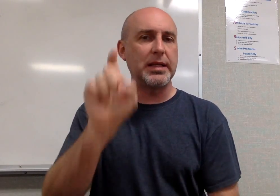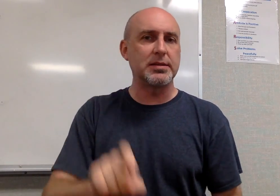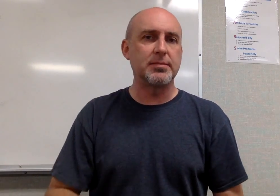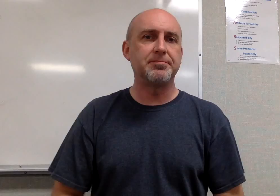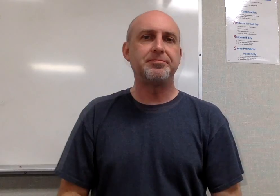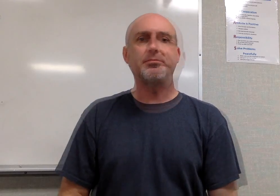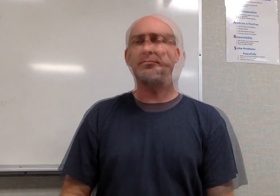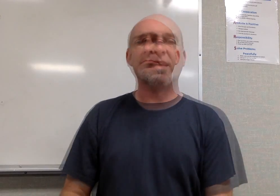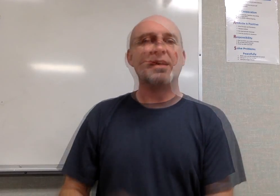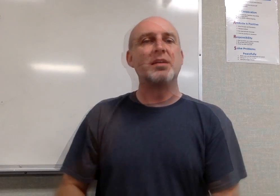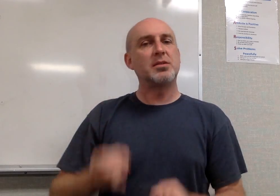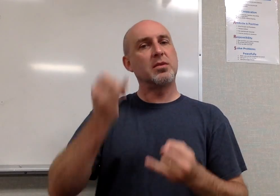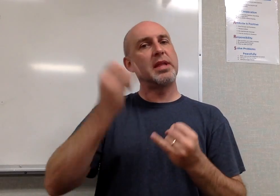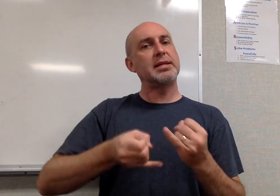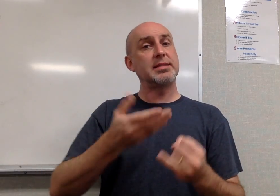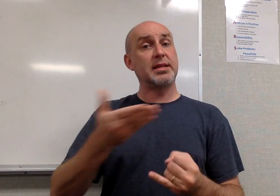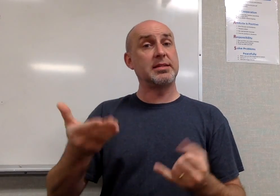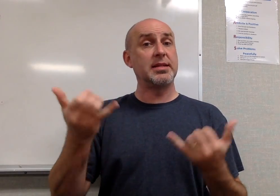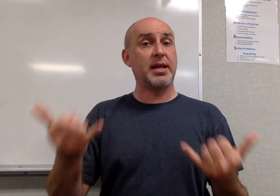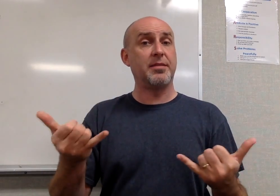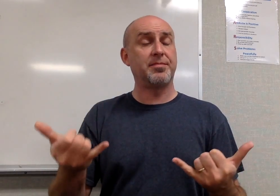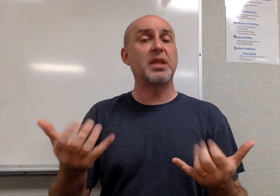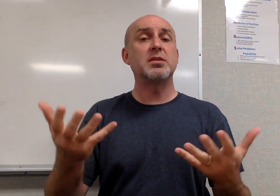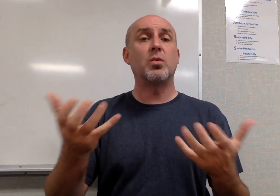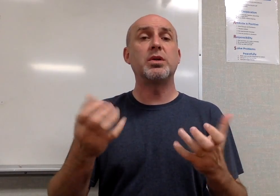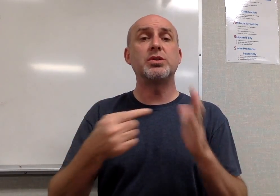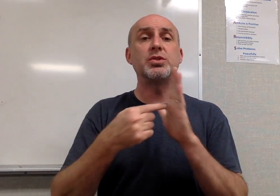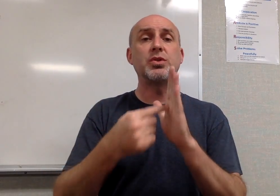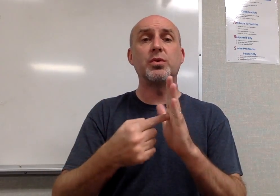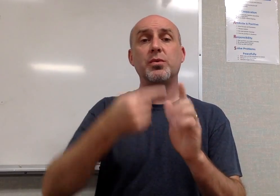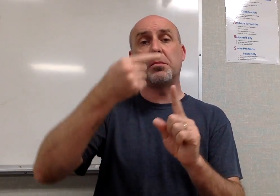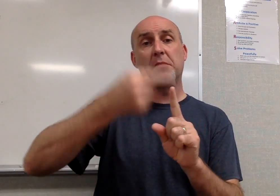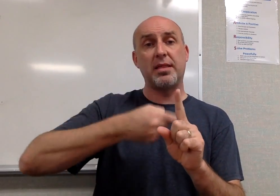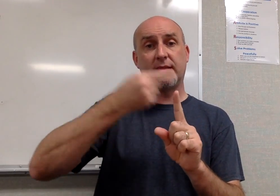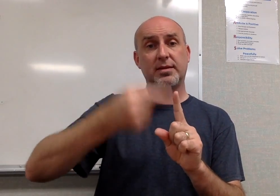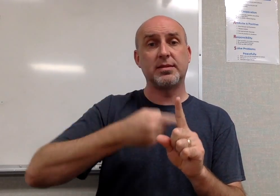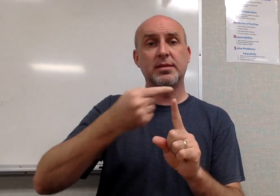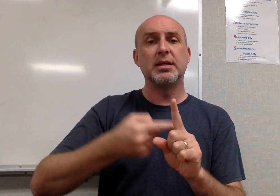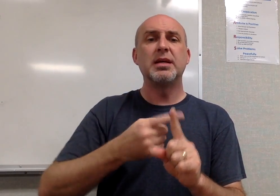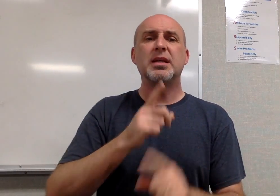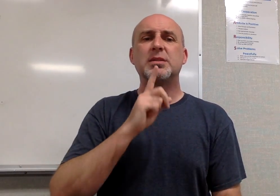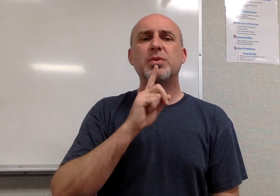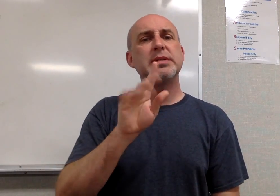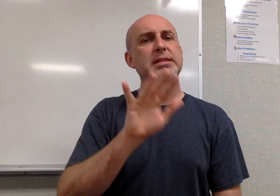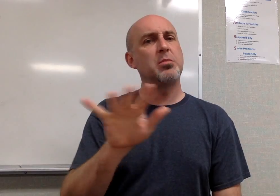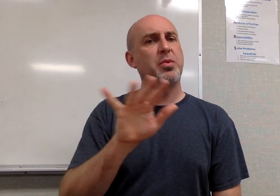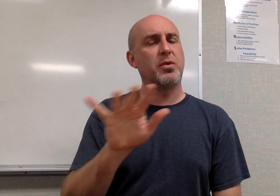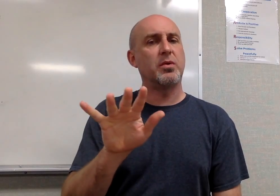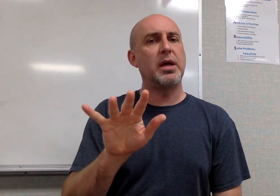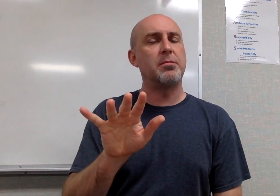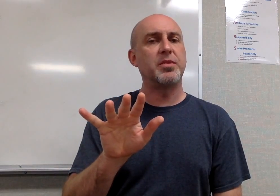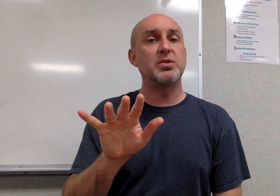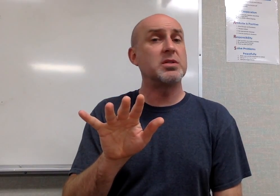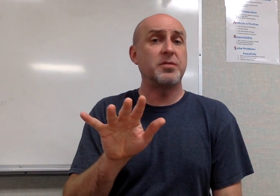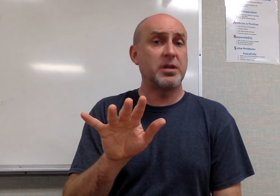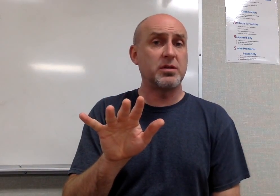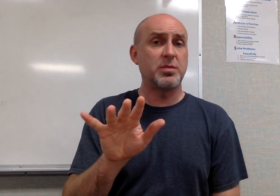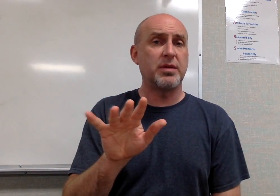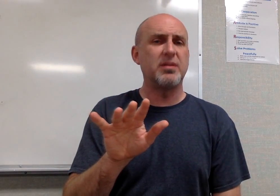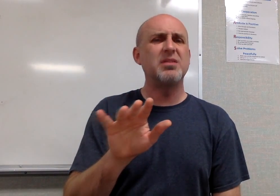needs? So the last thing today is I wanted to show you the months. It's pretty simple. They're just finger spelled.